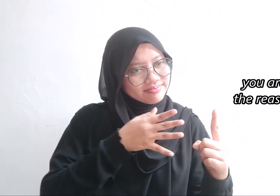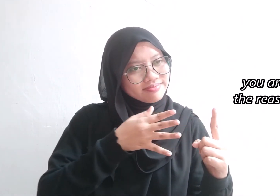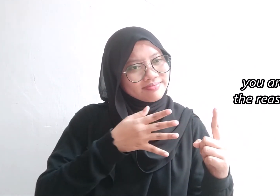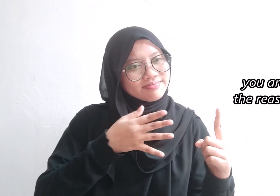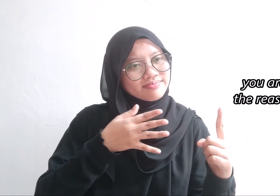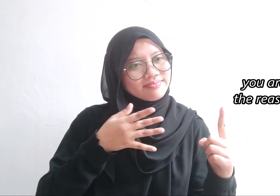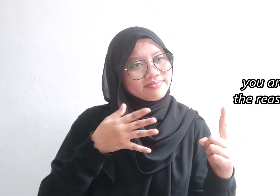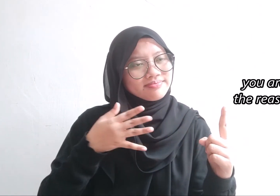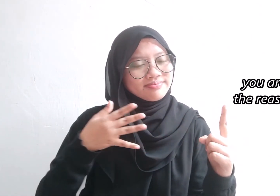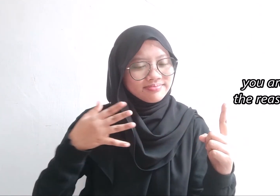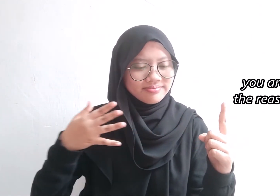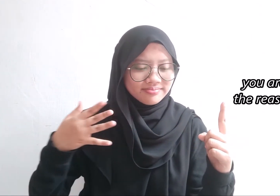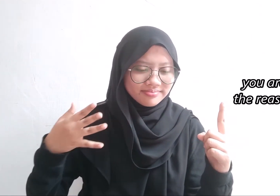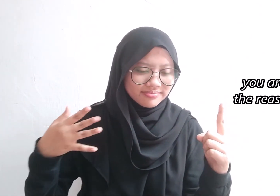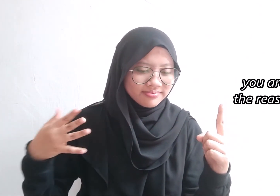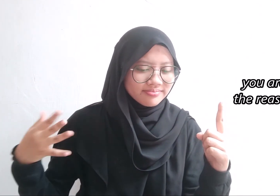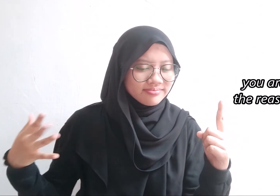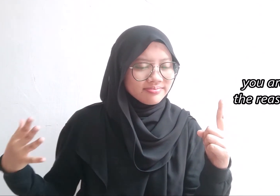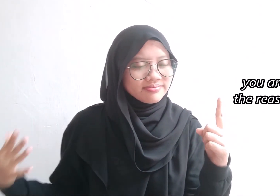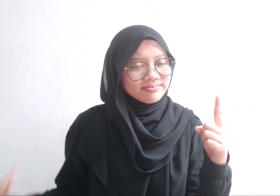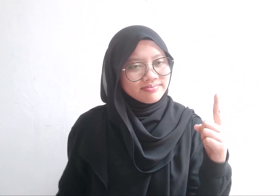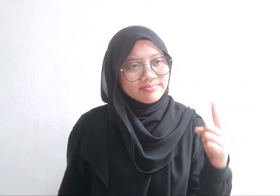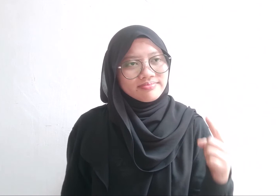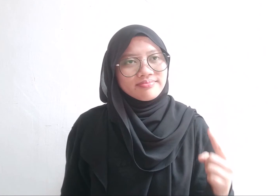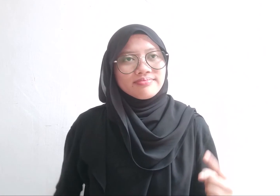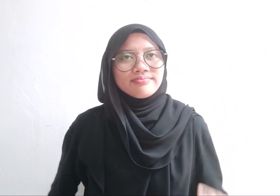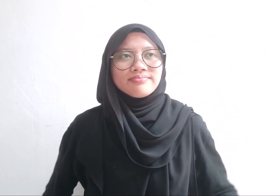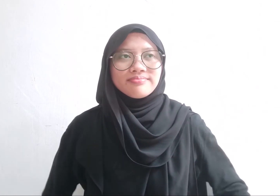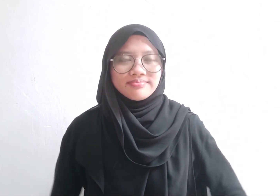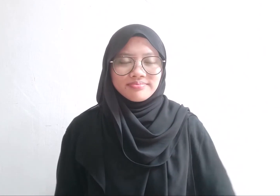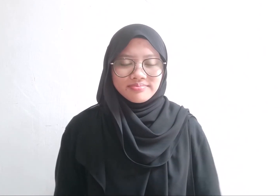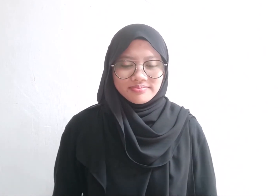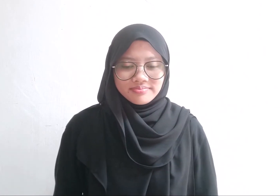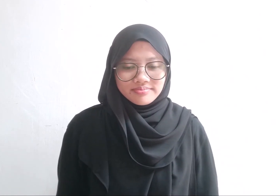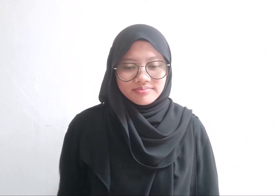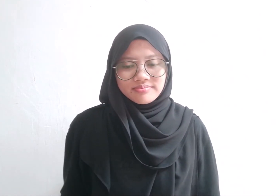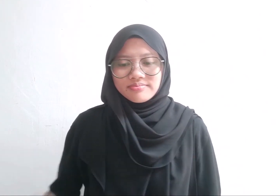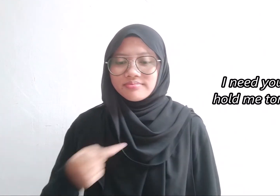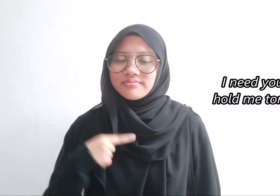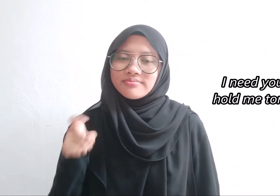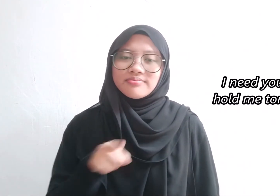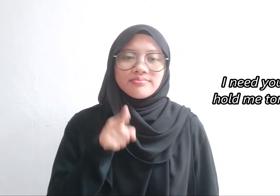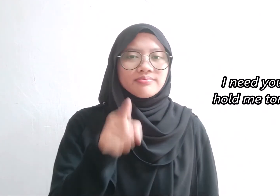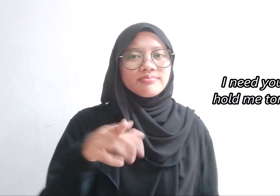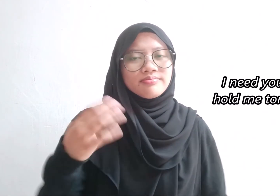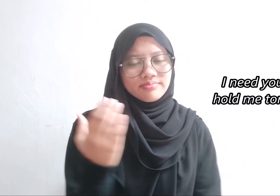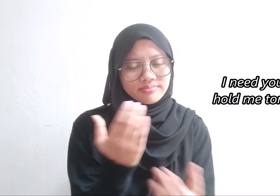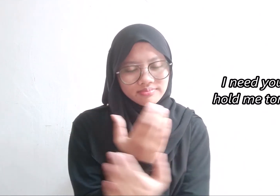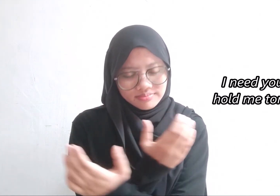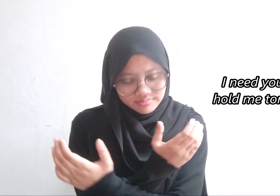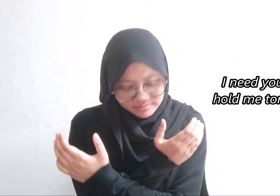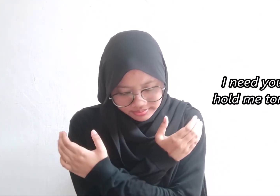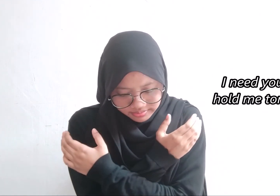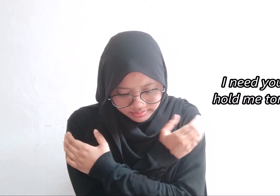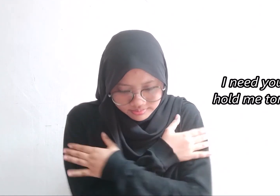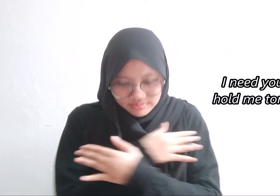127 Just a little closer From a little closer I need you to hold me tonight